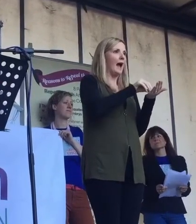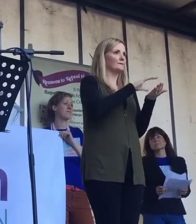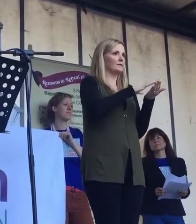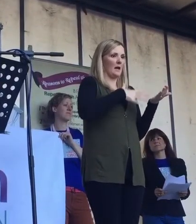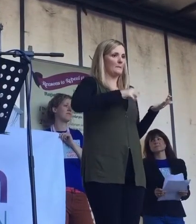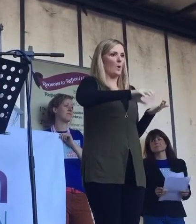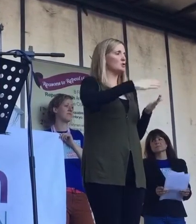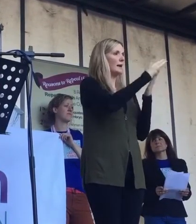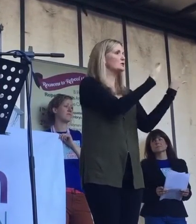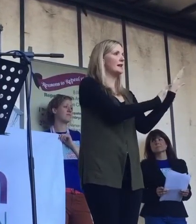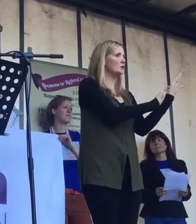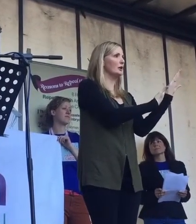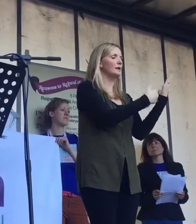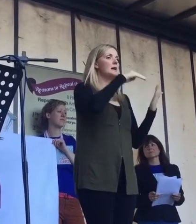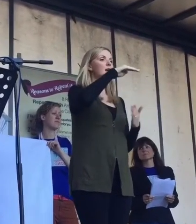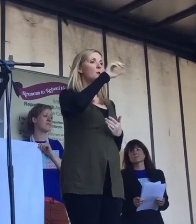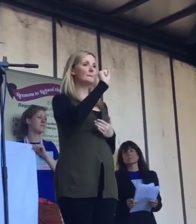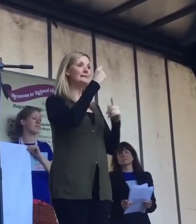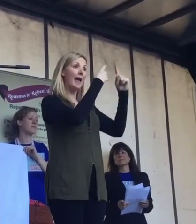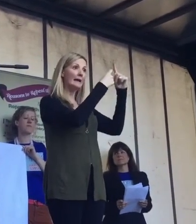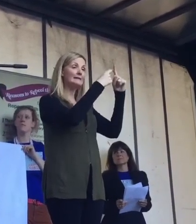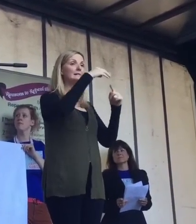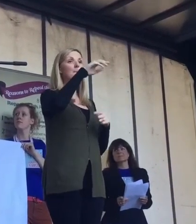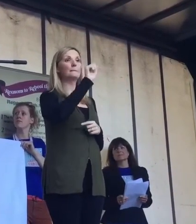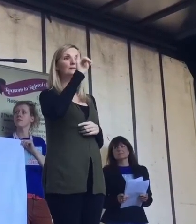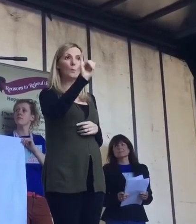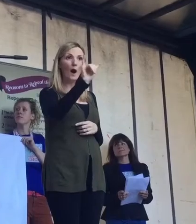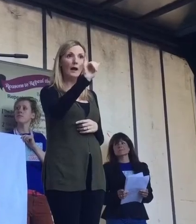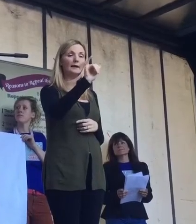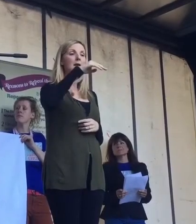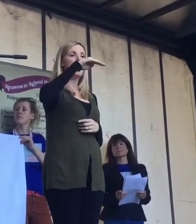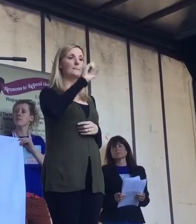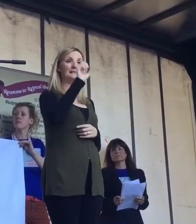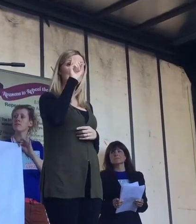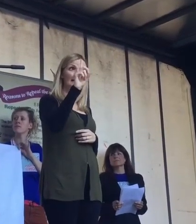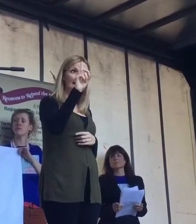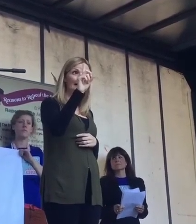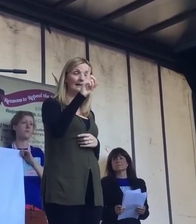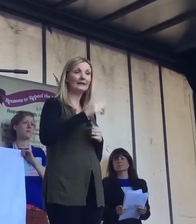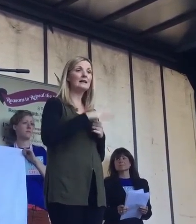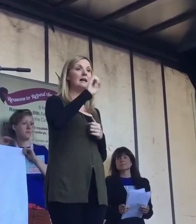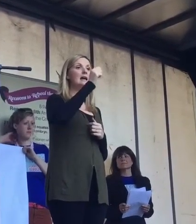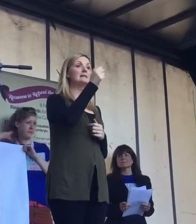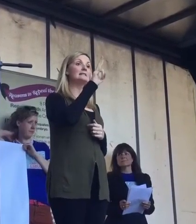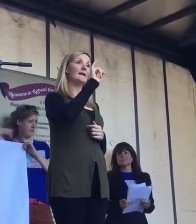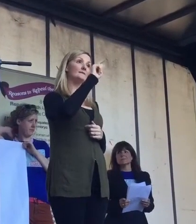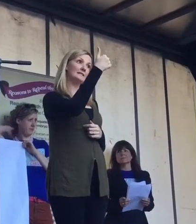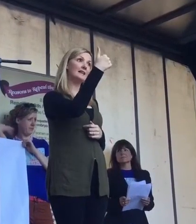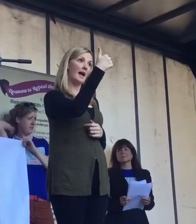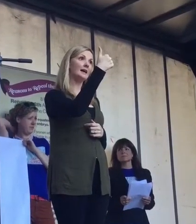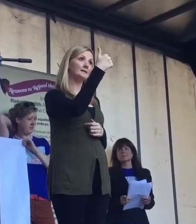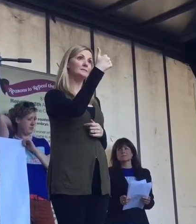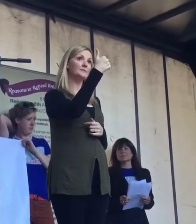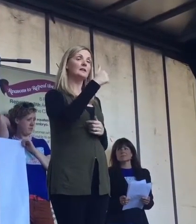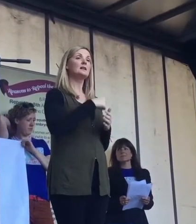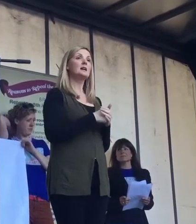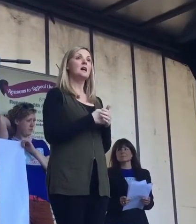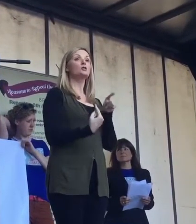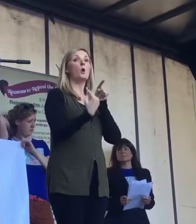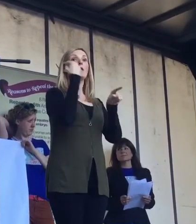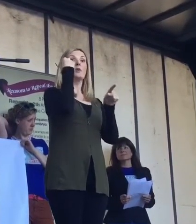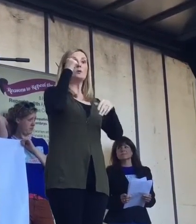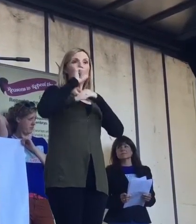legislation. Miss X, Miss Y, Miss D, Savita. They were days when